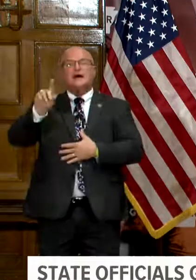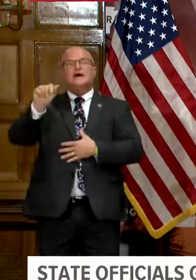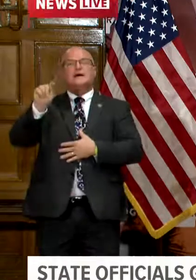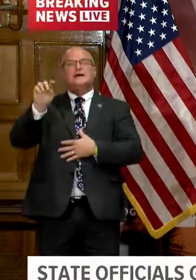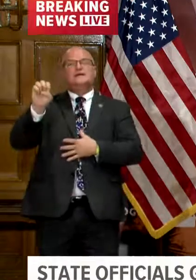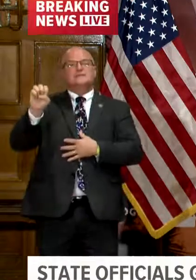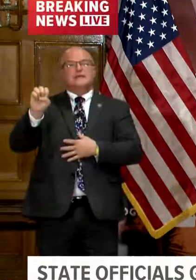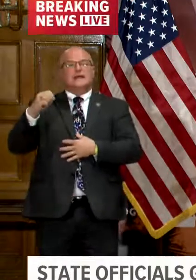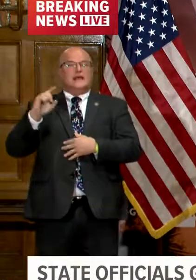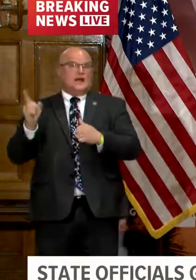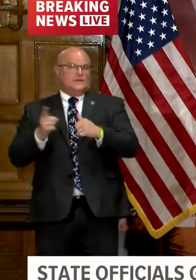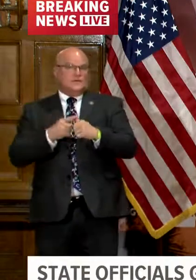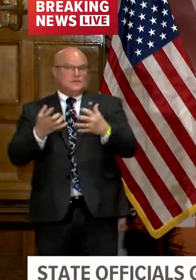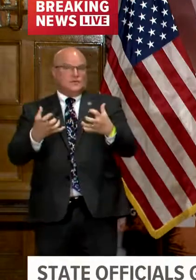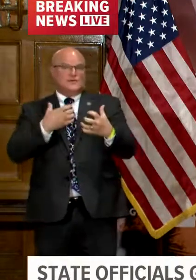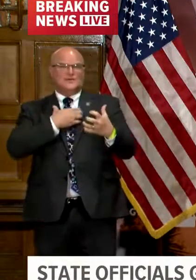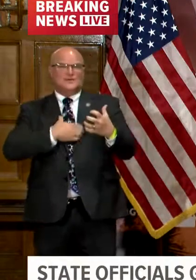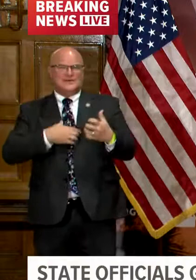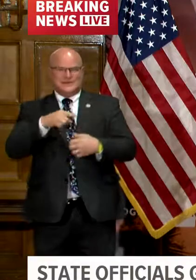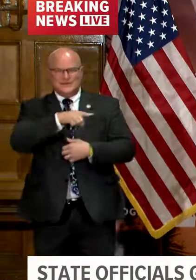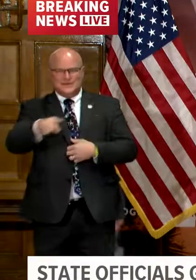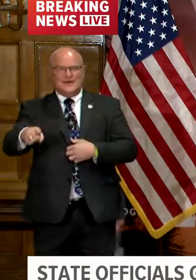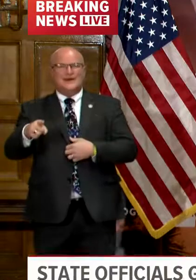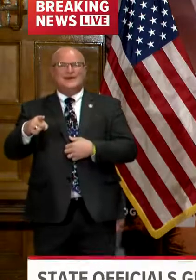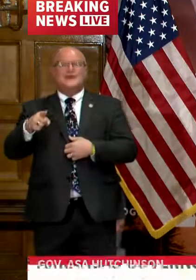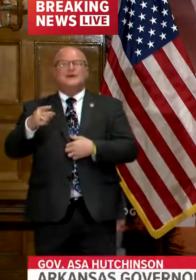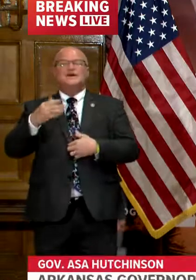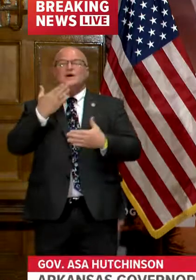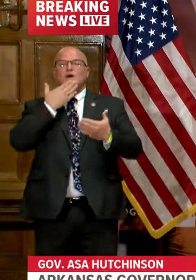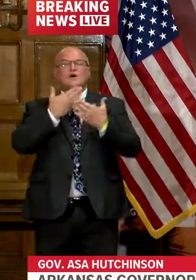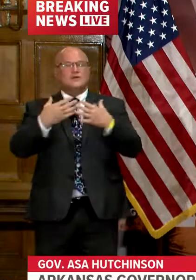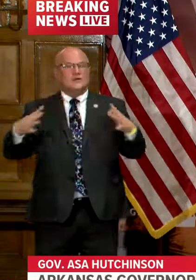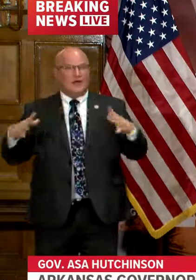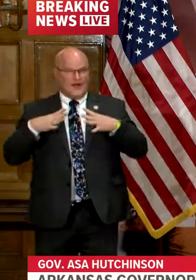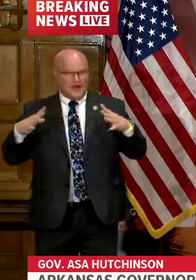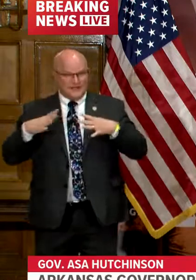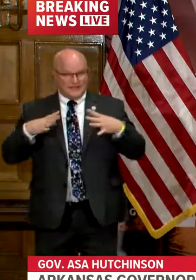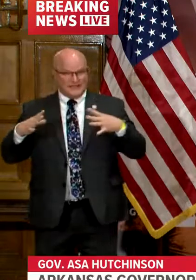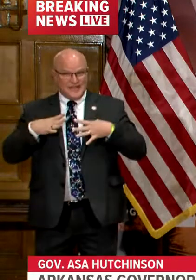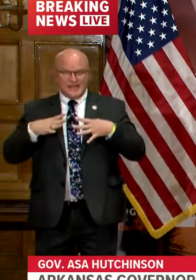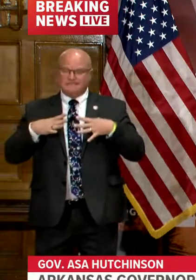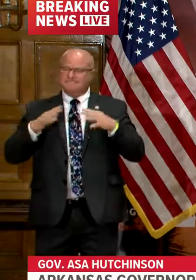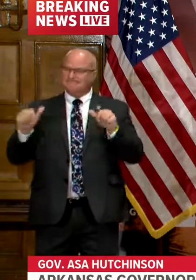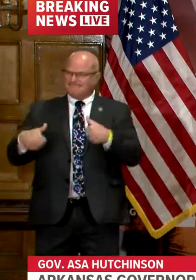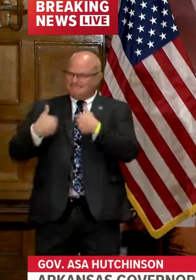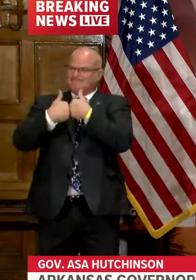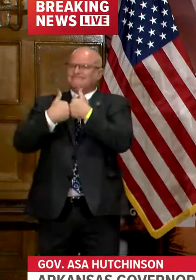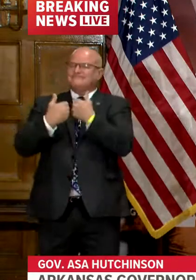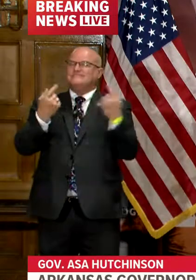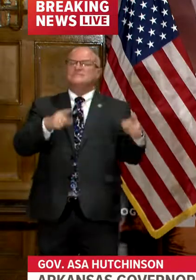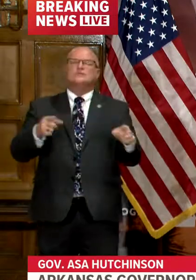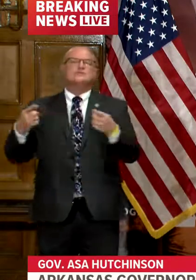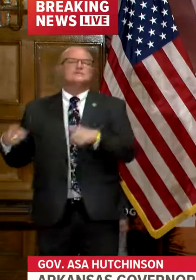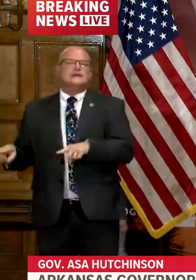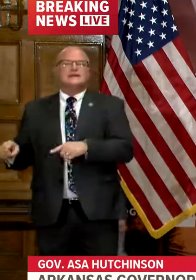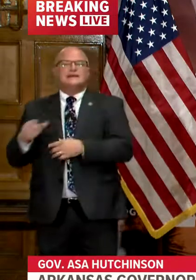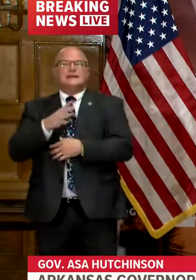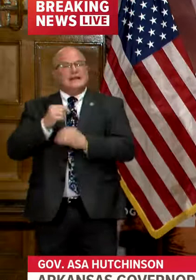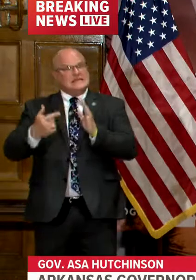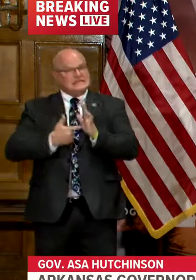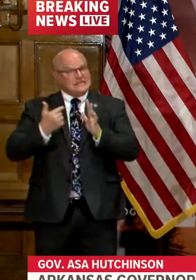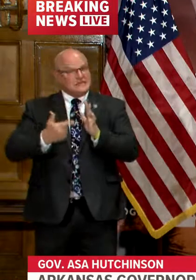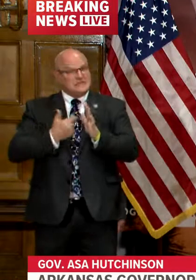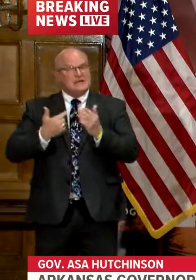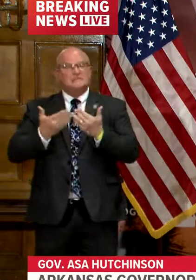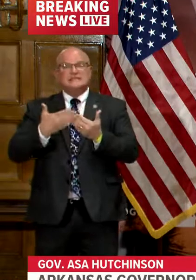and I first want to wish everybody a good holiday under challenging circumstances, and sometimes